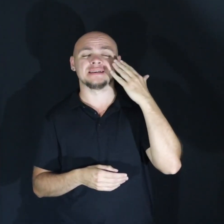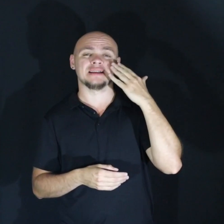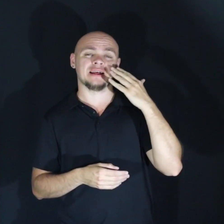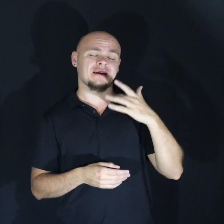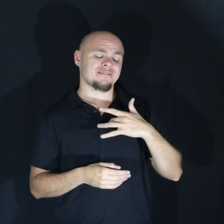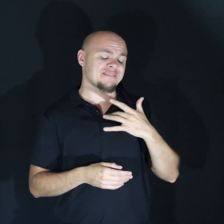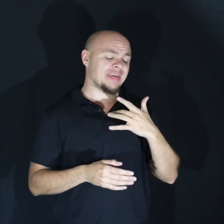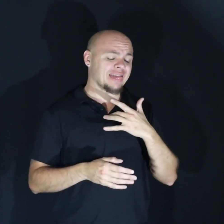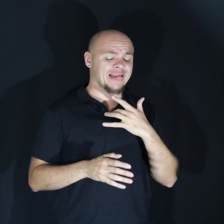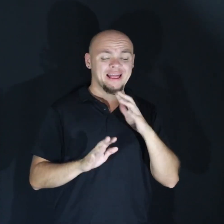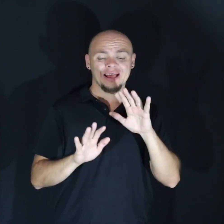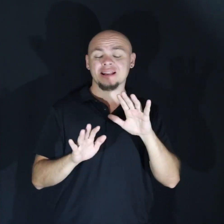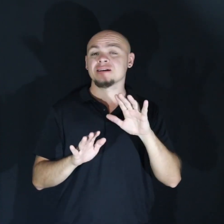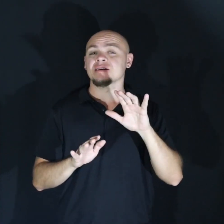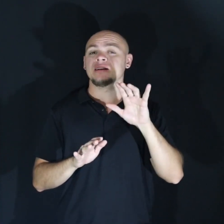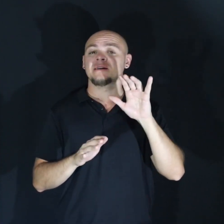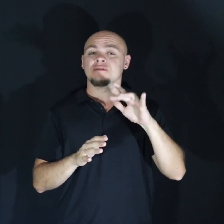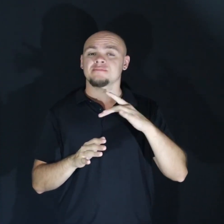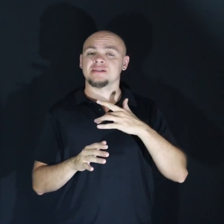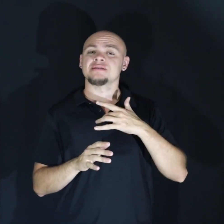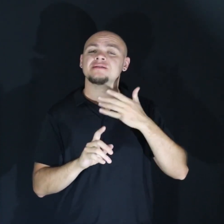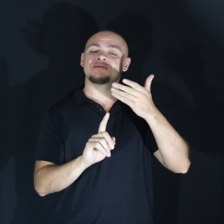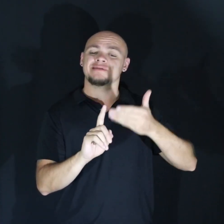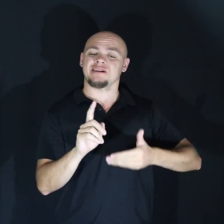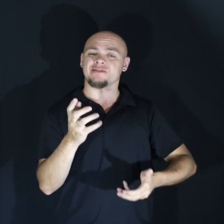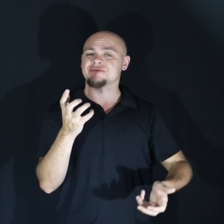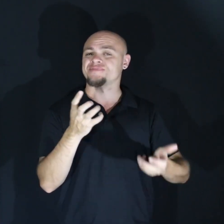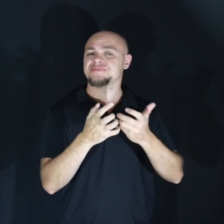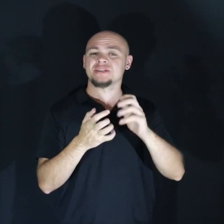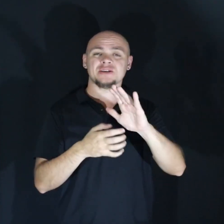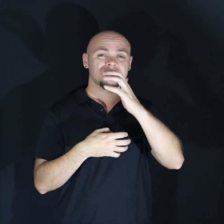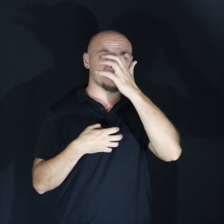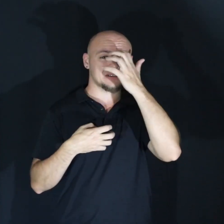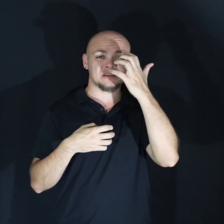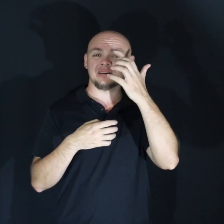feel it, you gotta be it, 'cause your scars